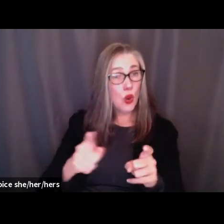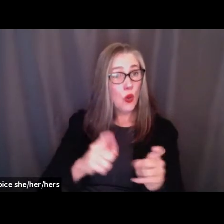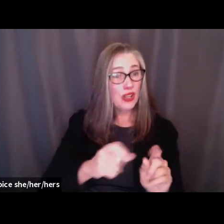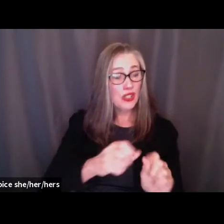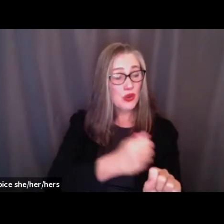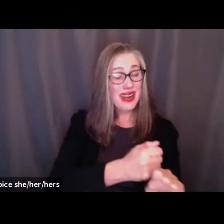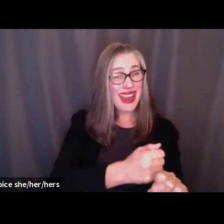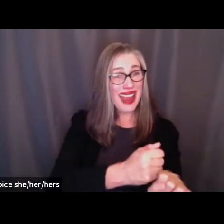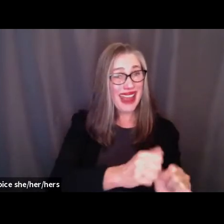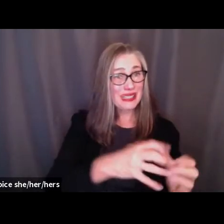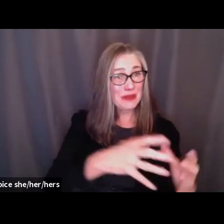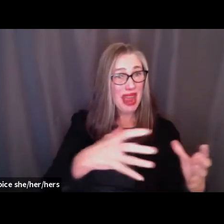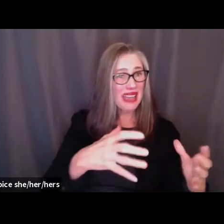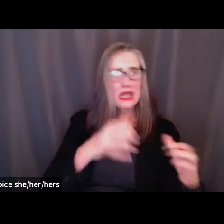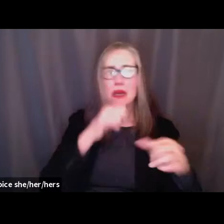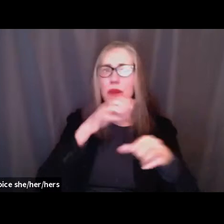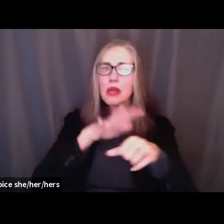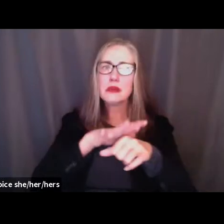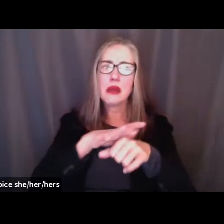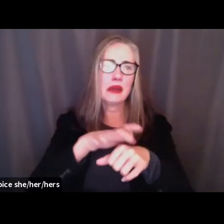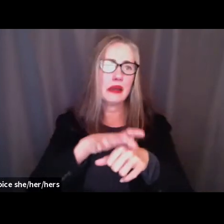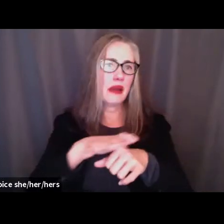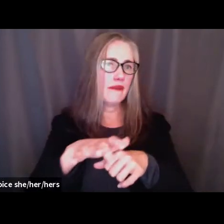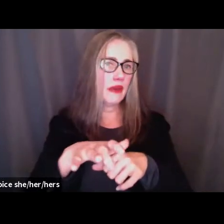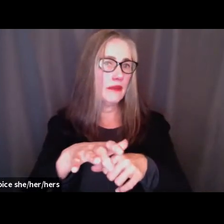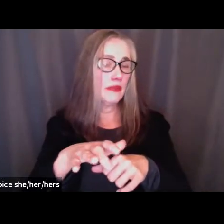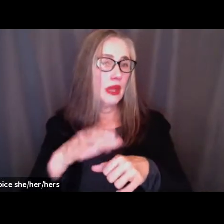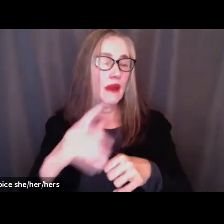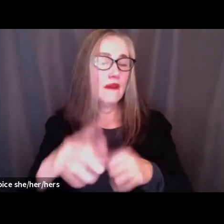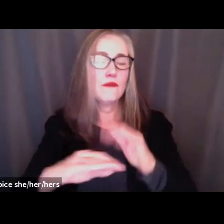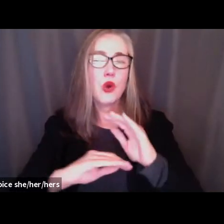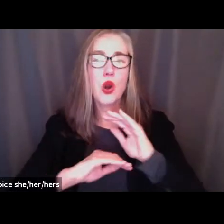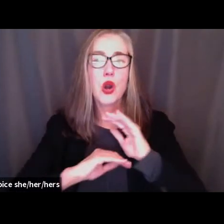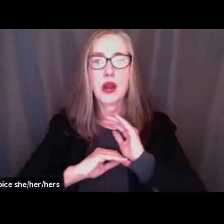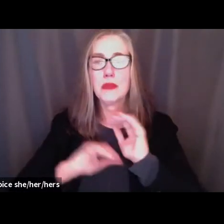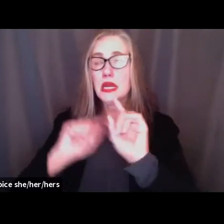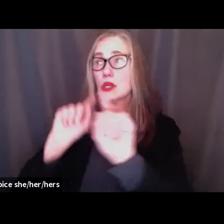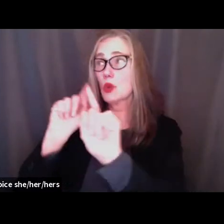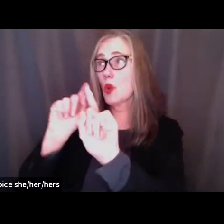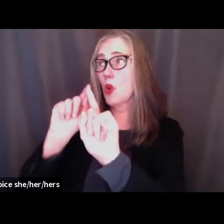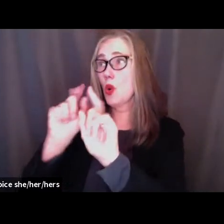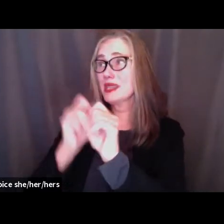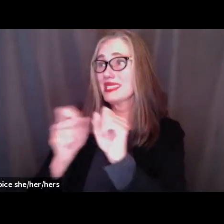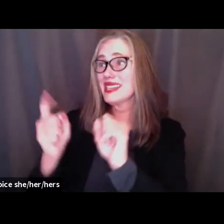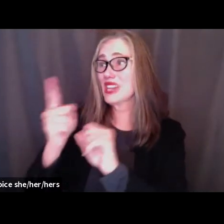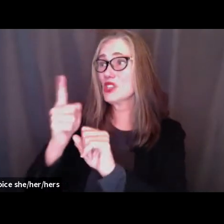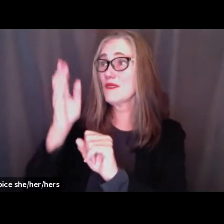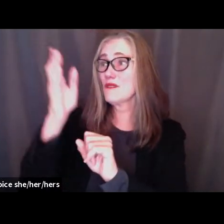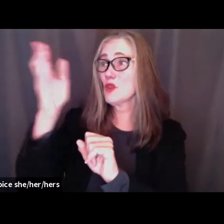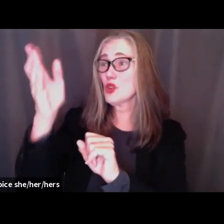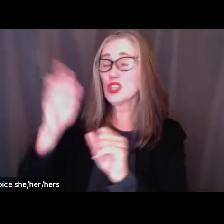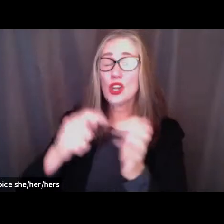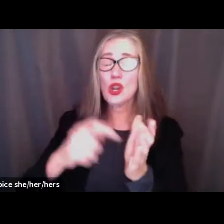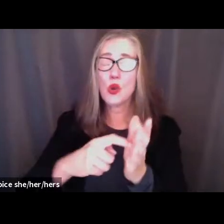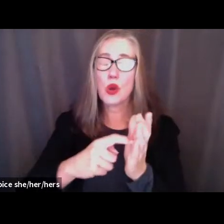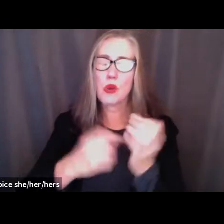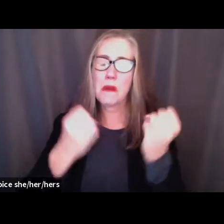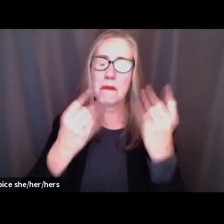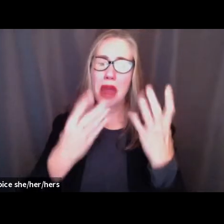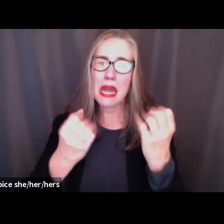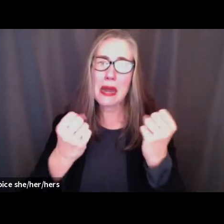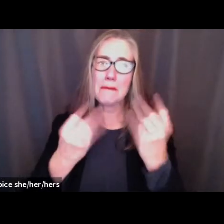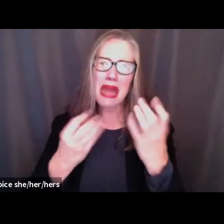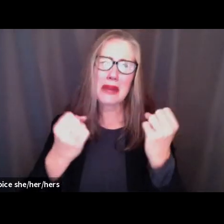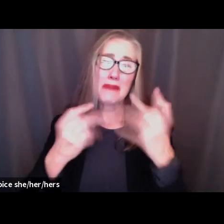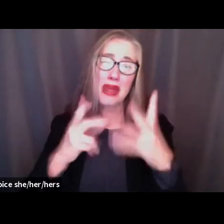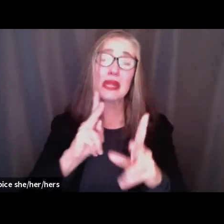our goals next year and in the future, it requires leadership and work from many, many, many, many, many more